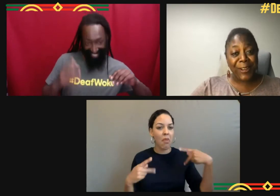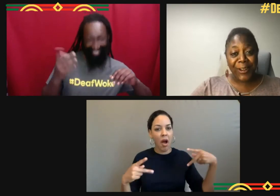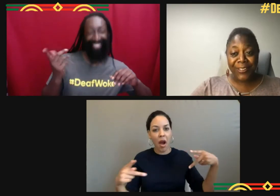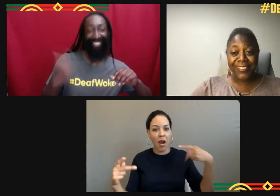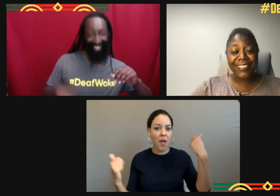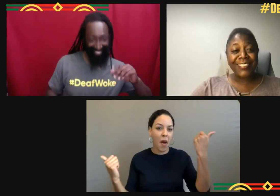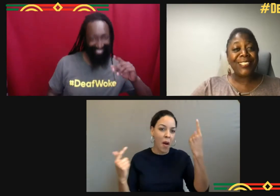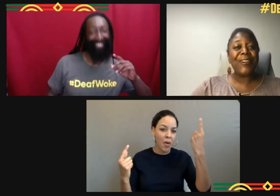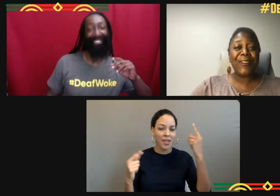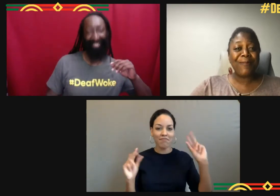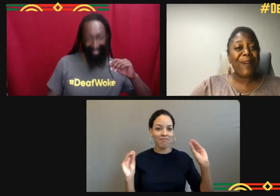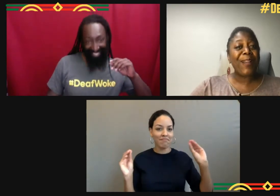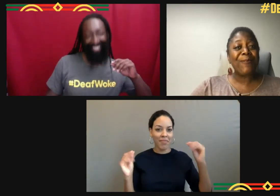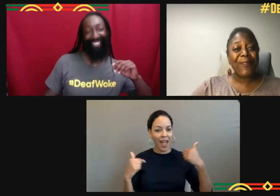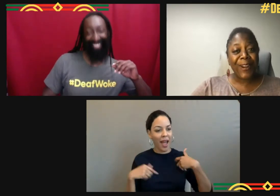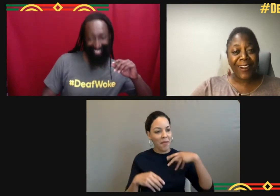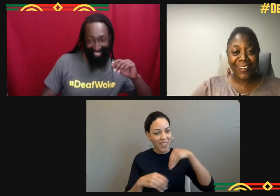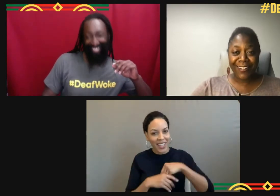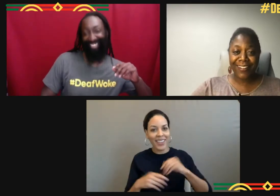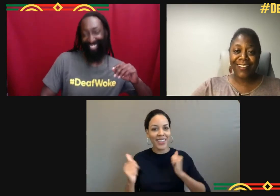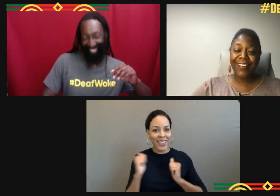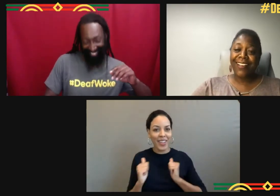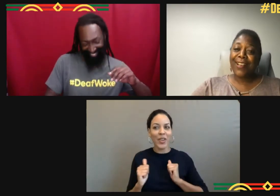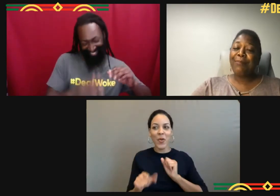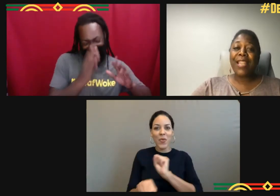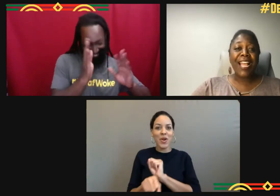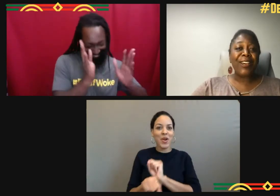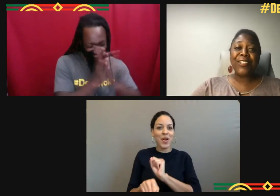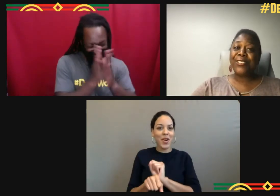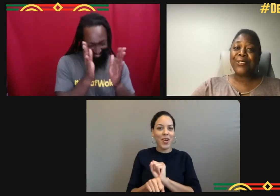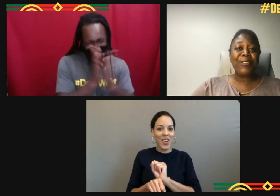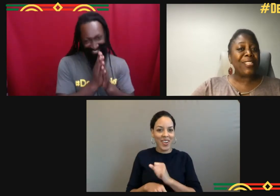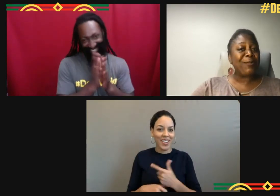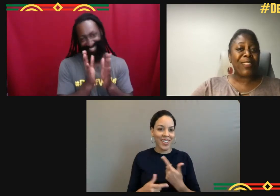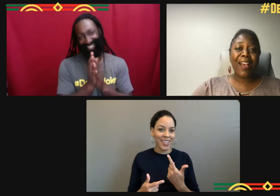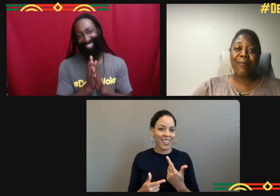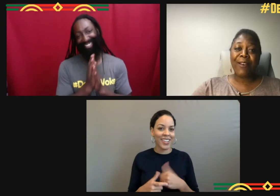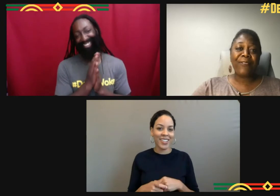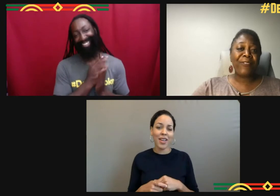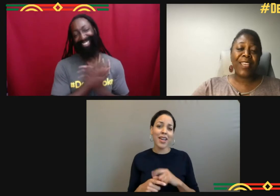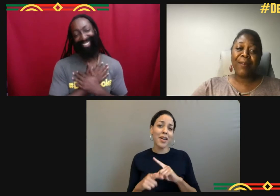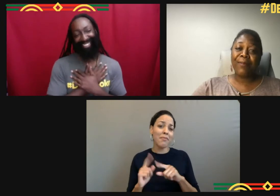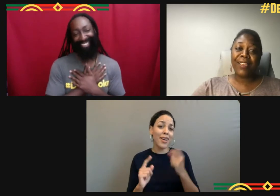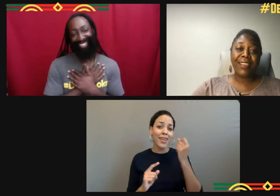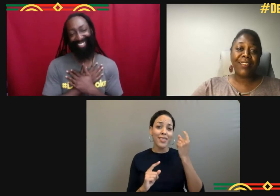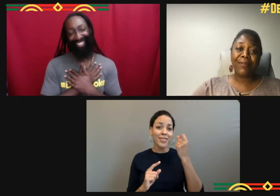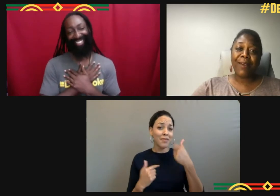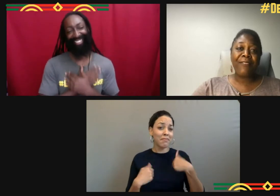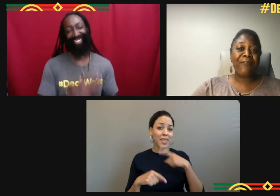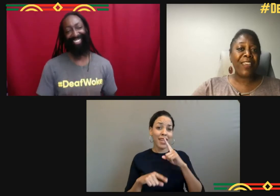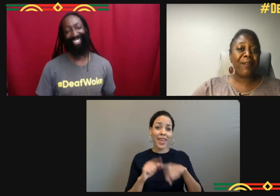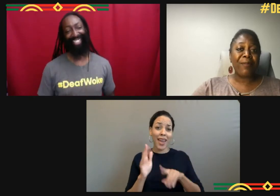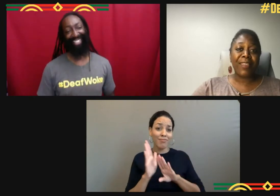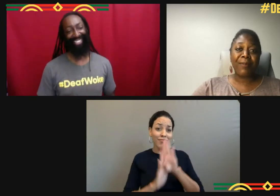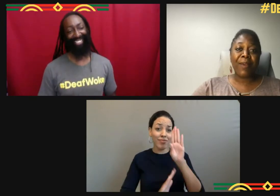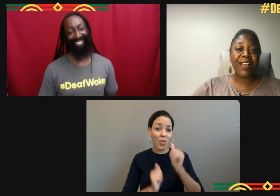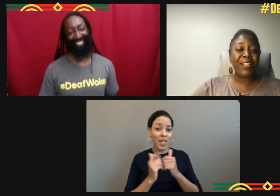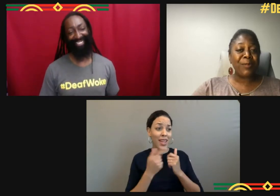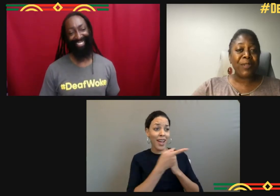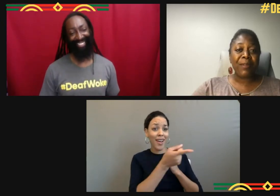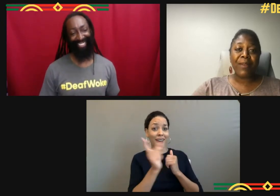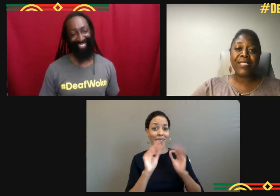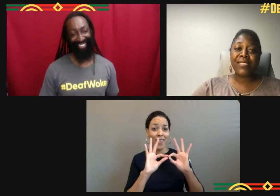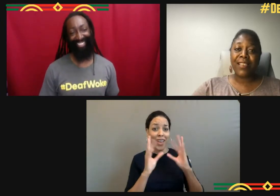the theater doing my work. But I couldn't do this without my family. My family,